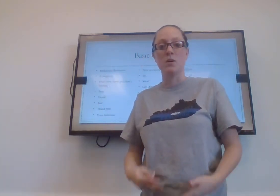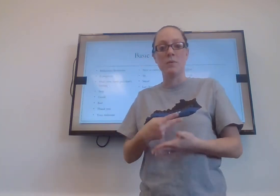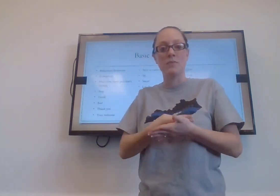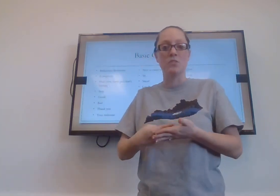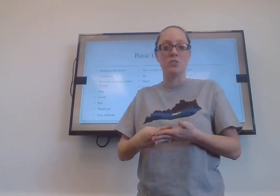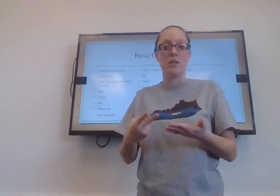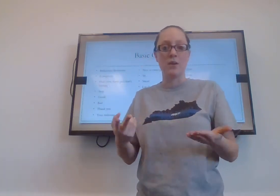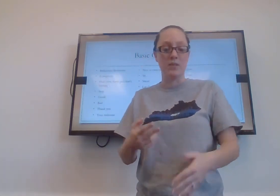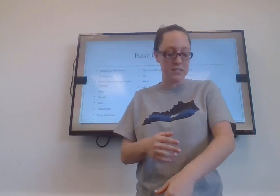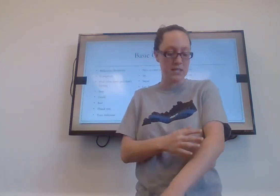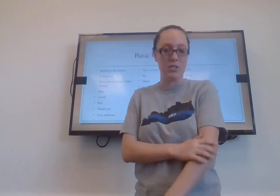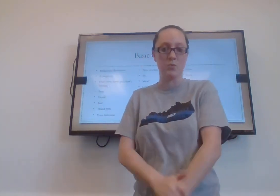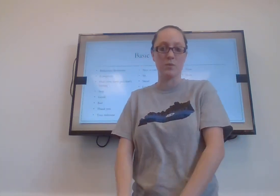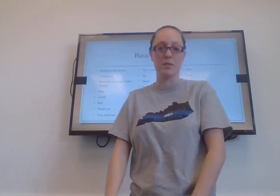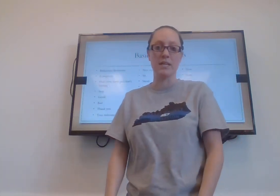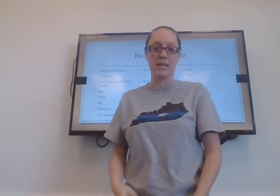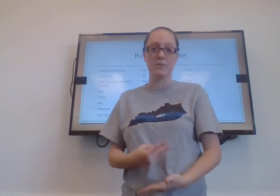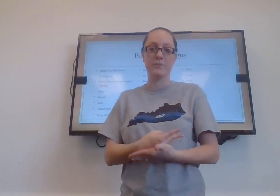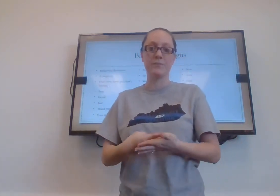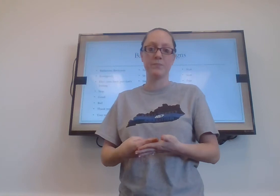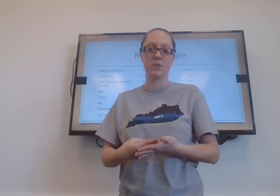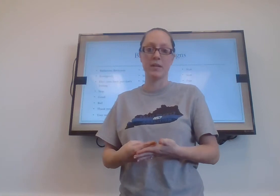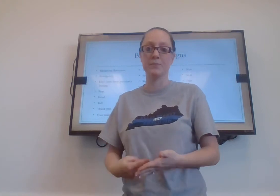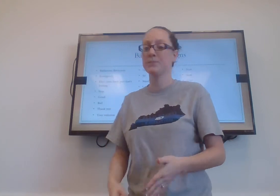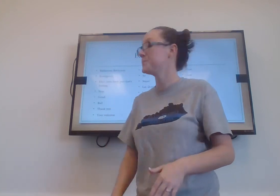But first you kind of want to say that you want them to lay down, okay?